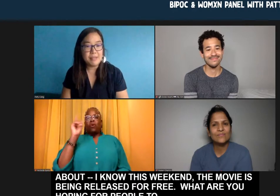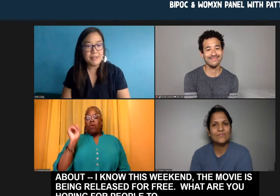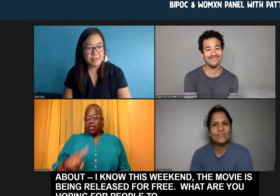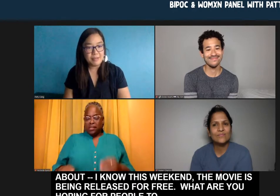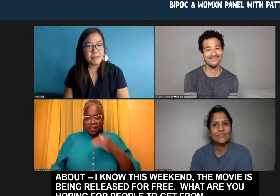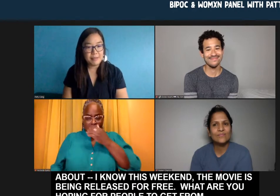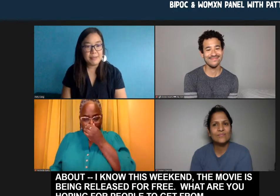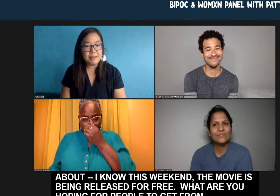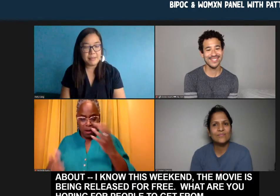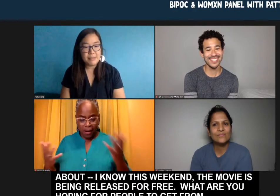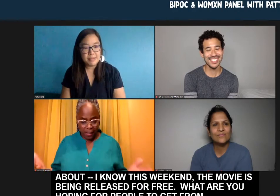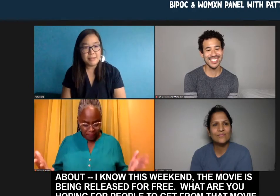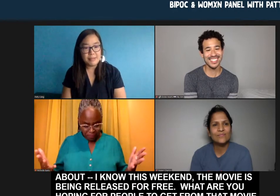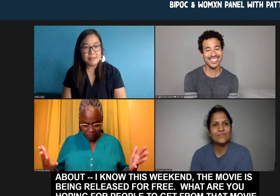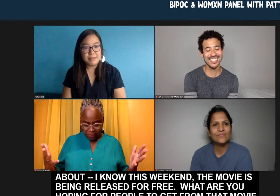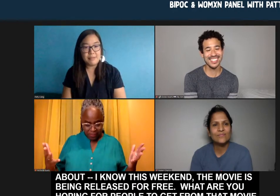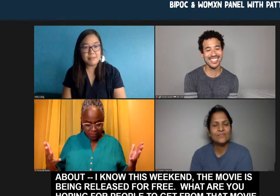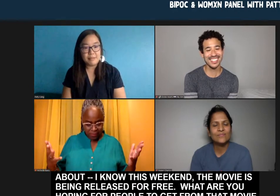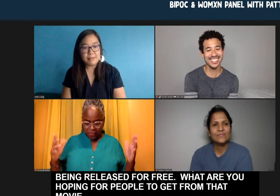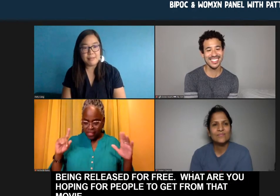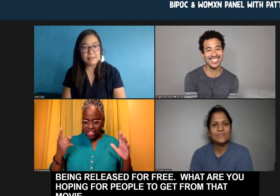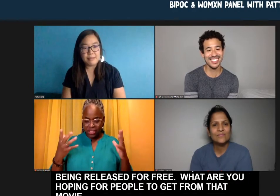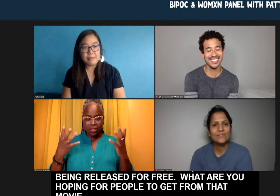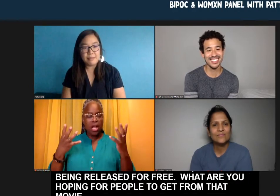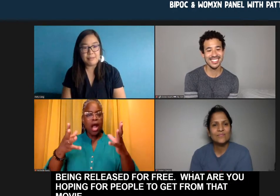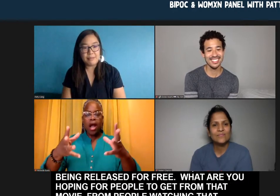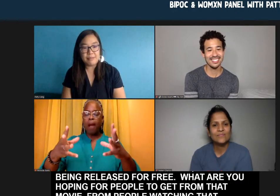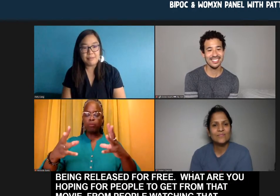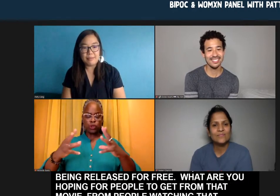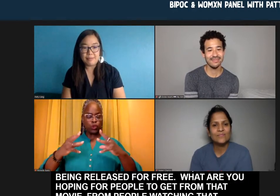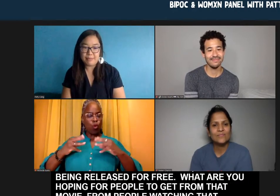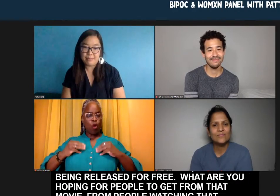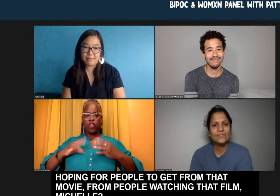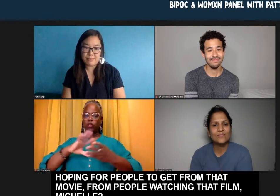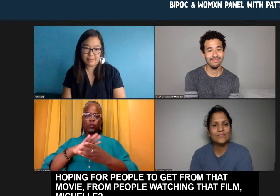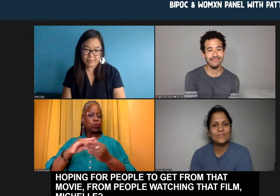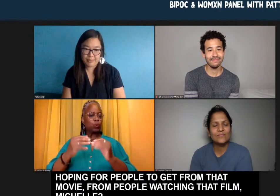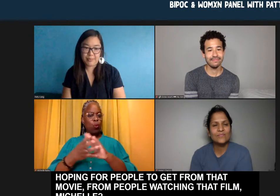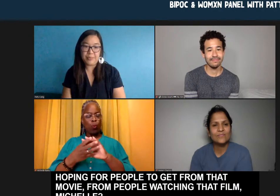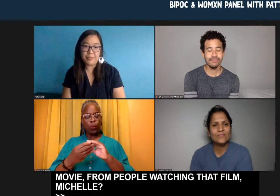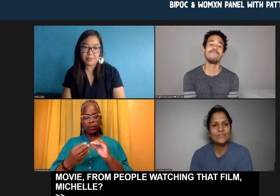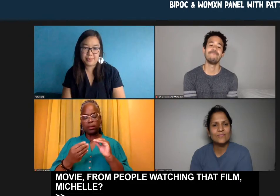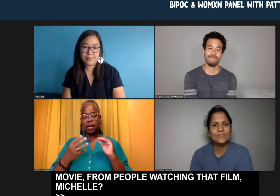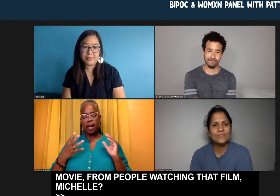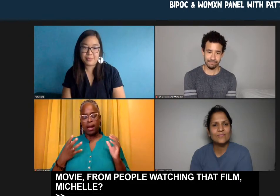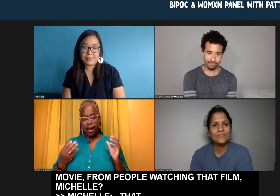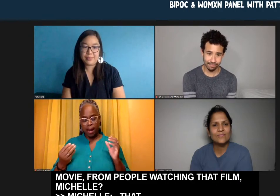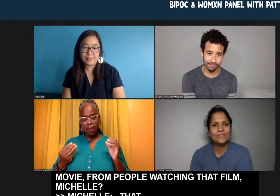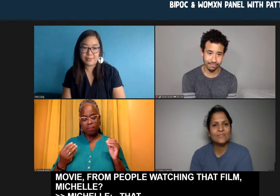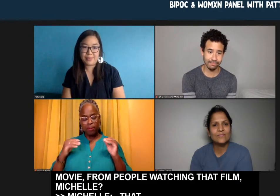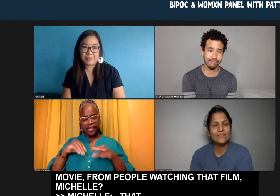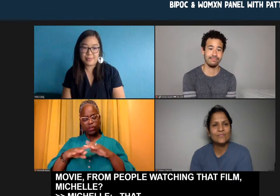Michelle? That's a great question. So I'm just hoping that people absorb the